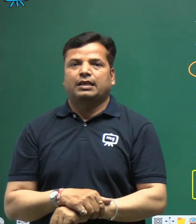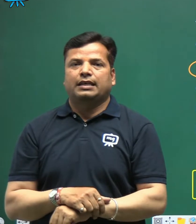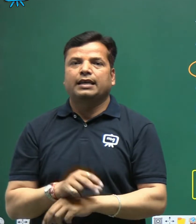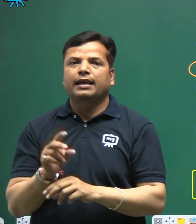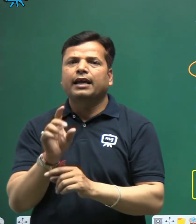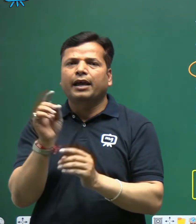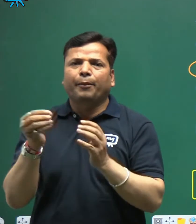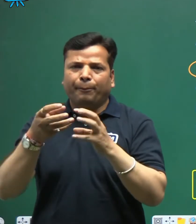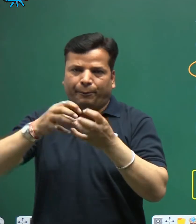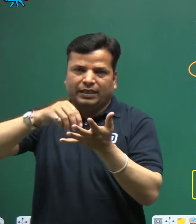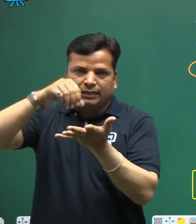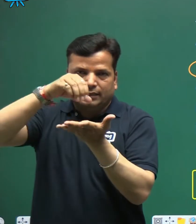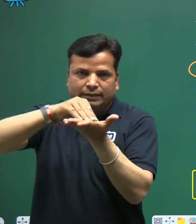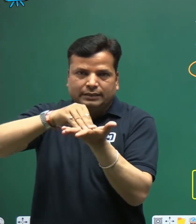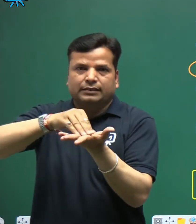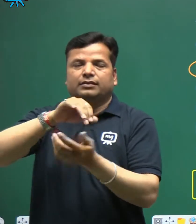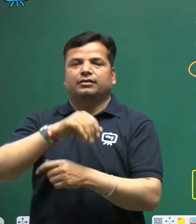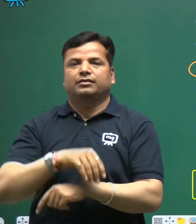embedded